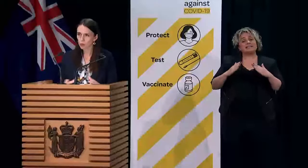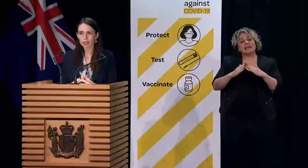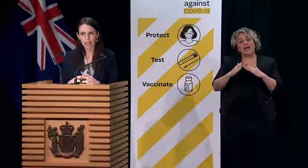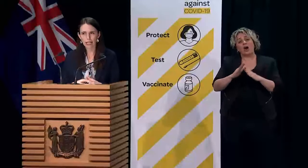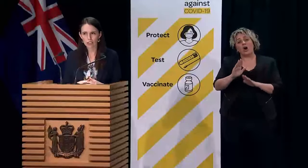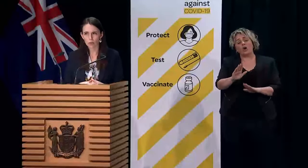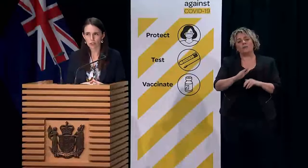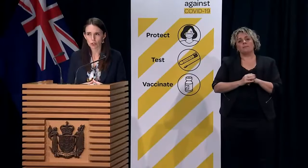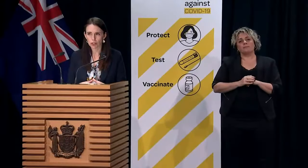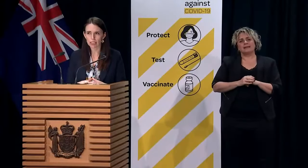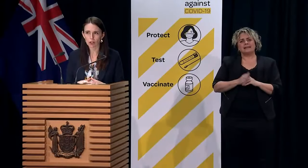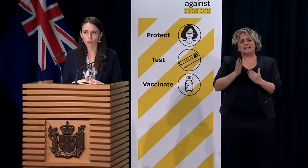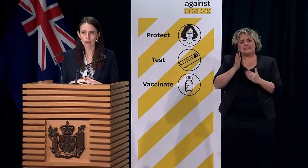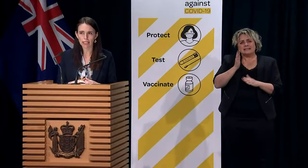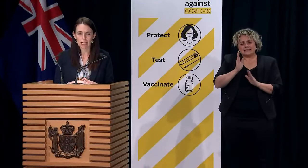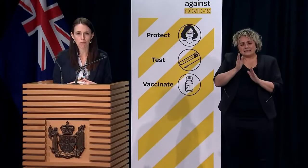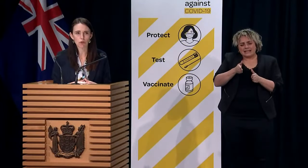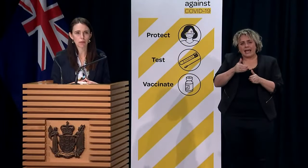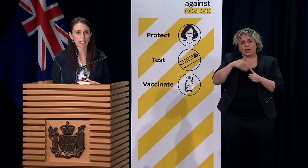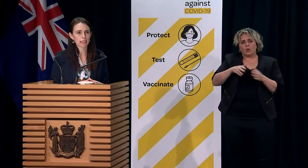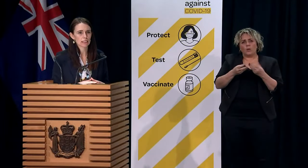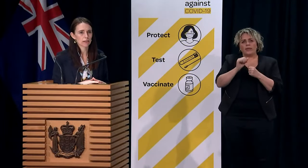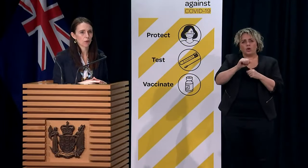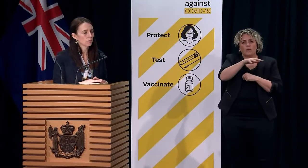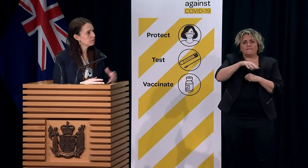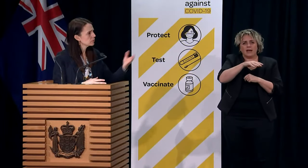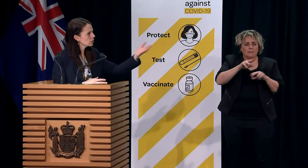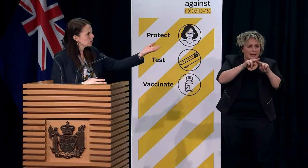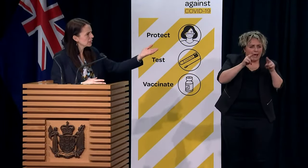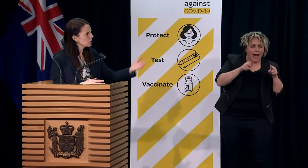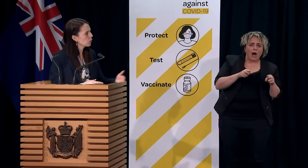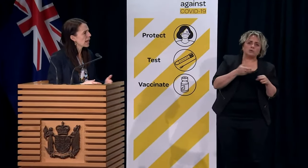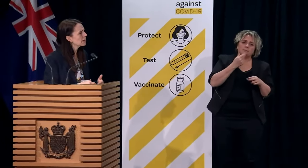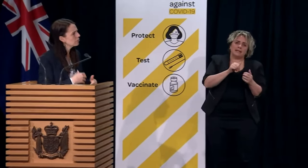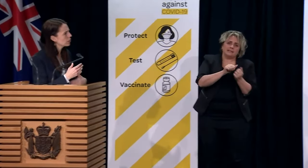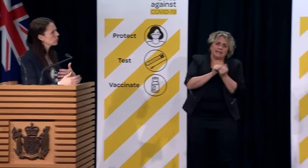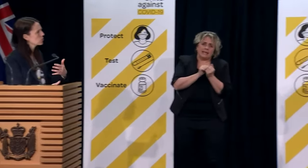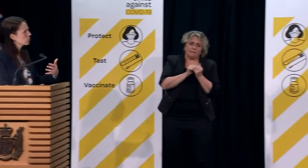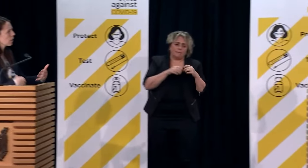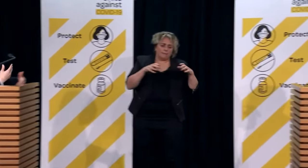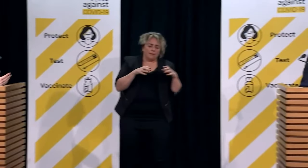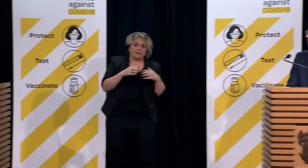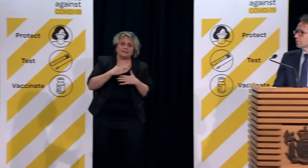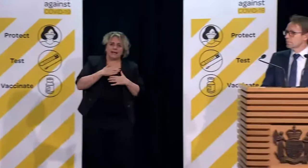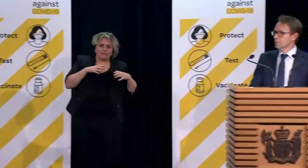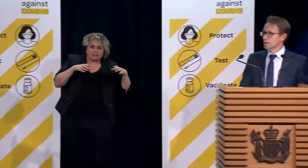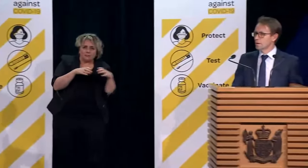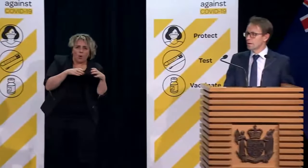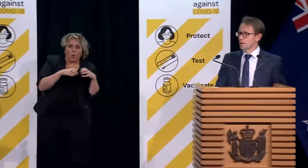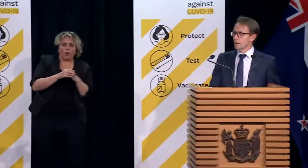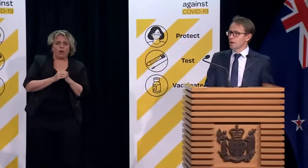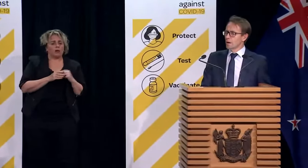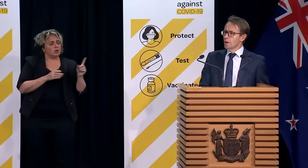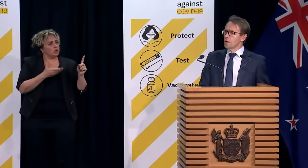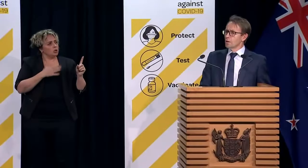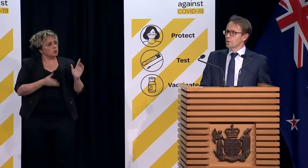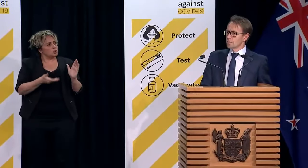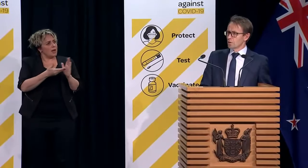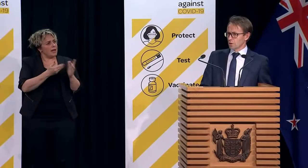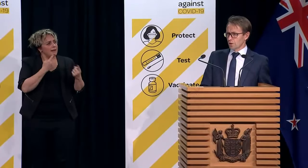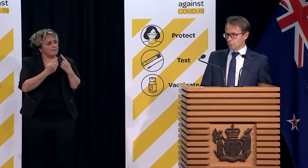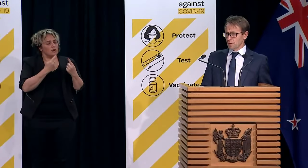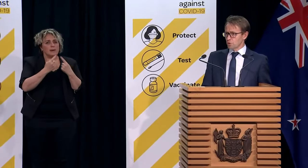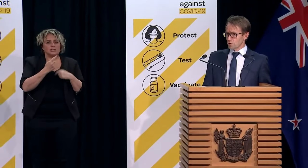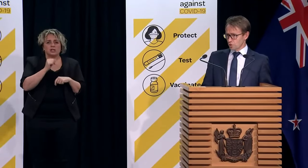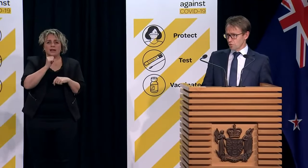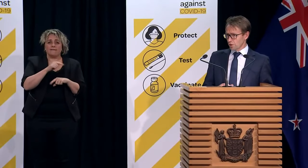bubbles. We really are still restricting contact and movement at this level. Do you have anything you want to add for those who might be immunocompromised in those level 3 areas?